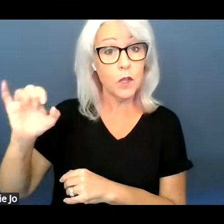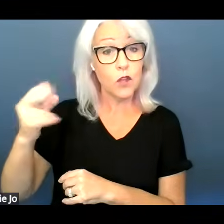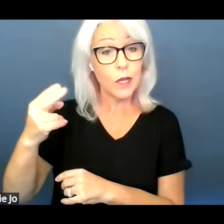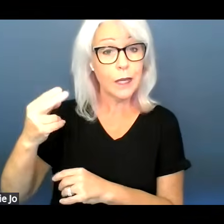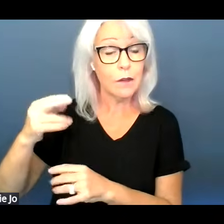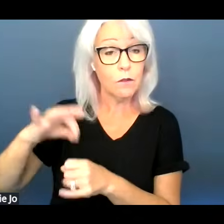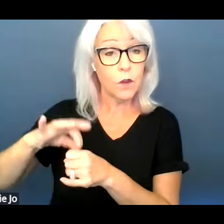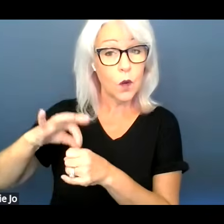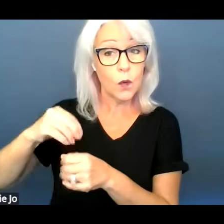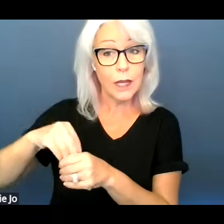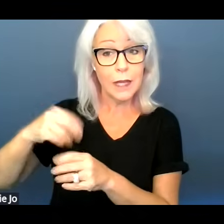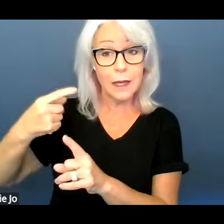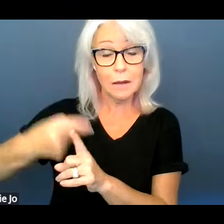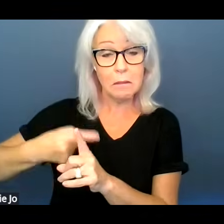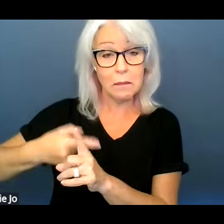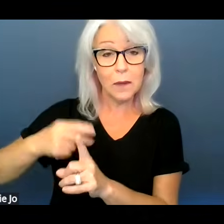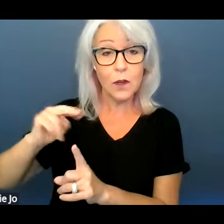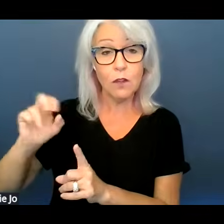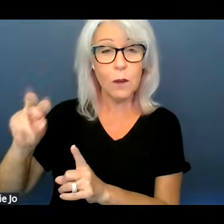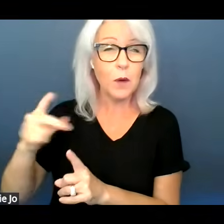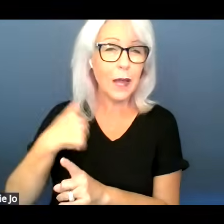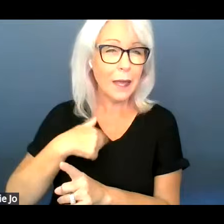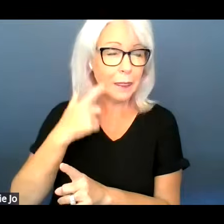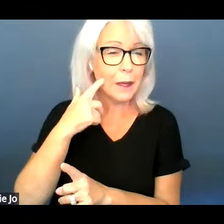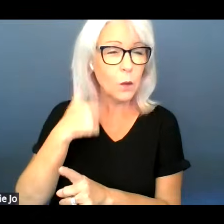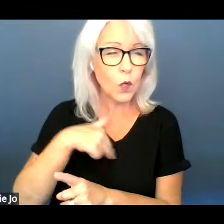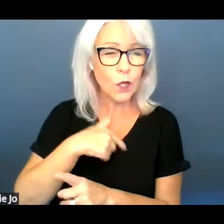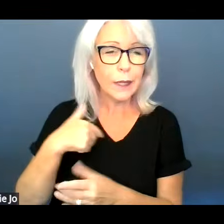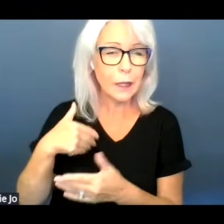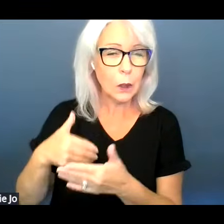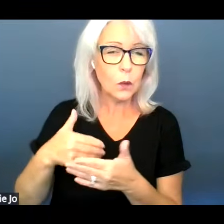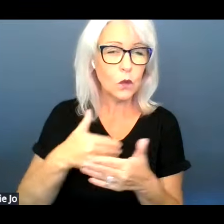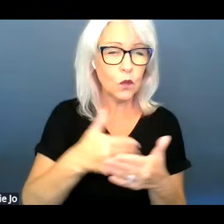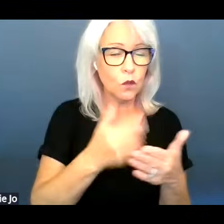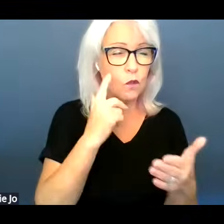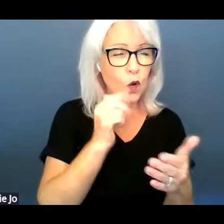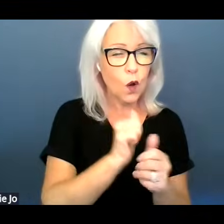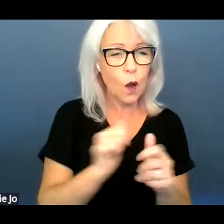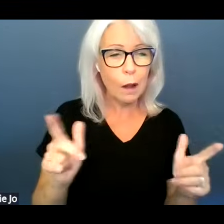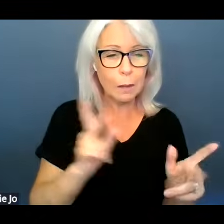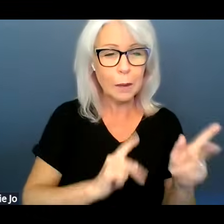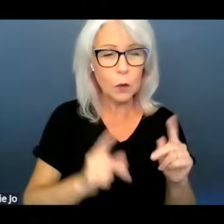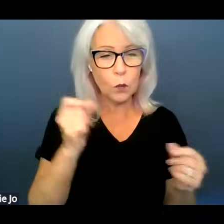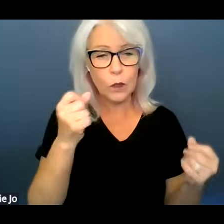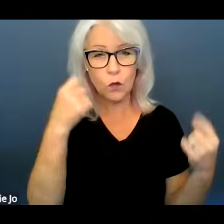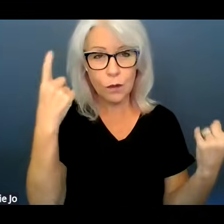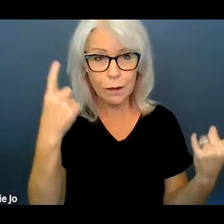closer to that with your vote. So thank you. Thank you, sir. Robert Nelson.